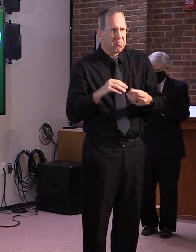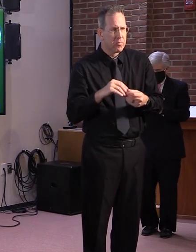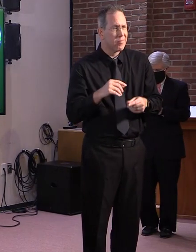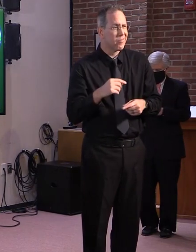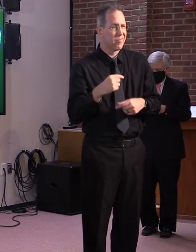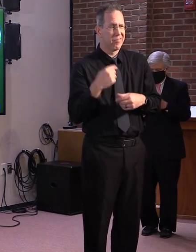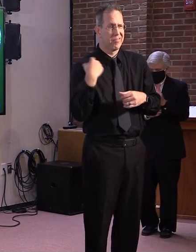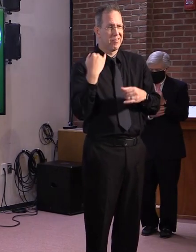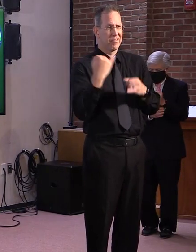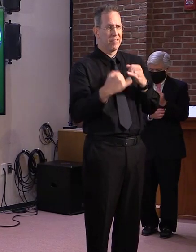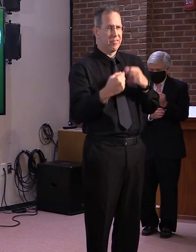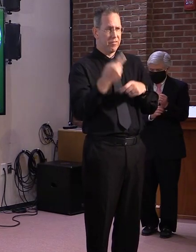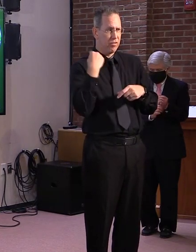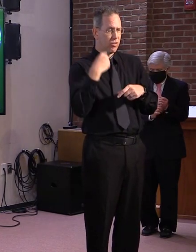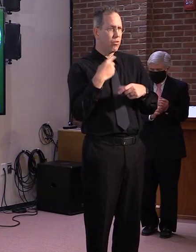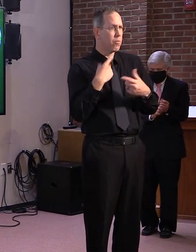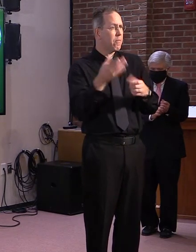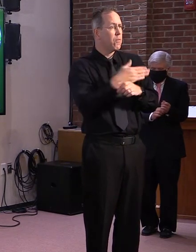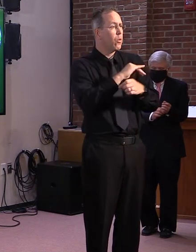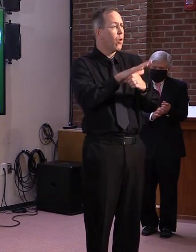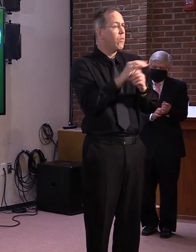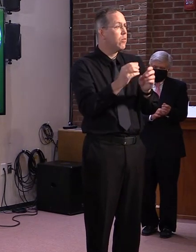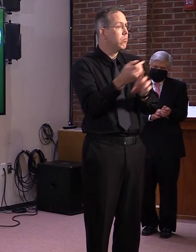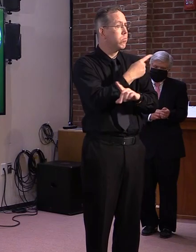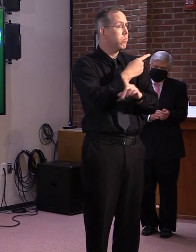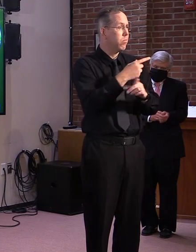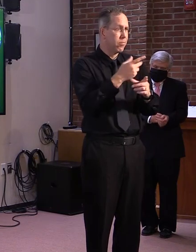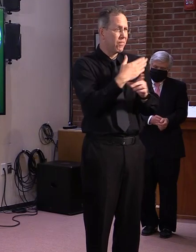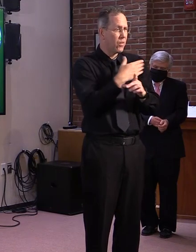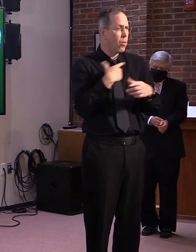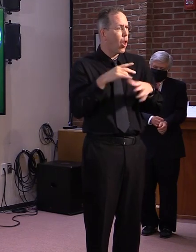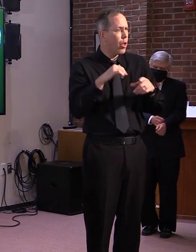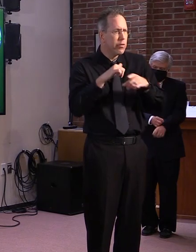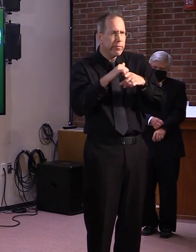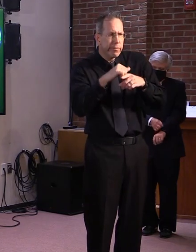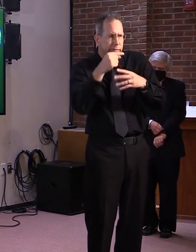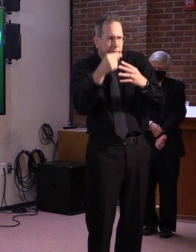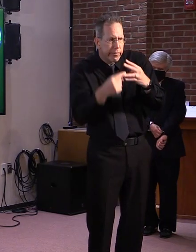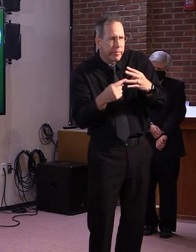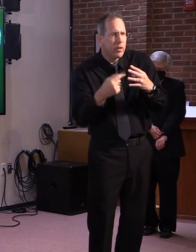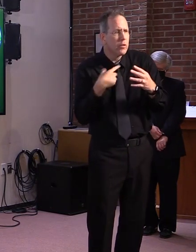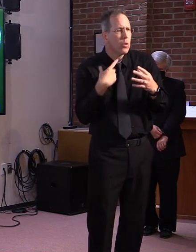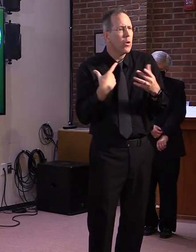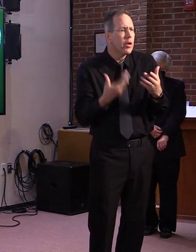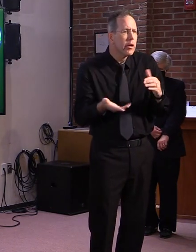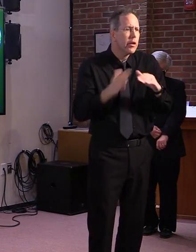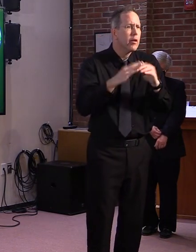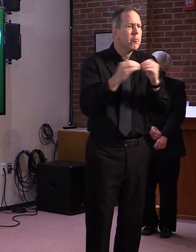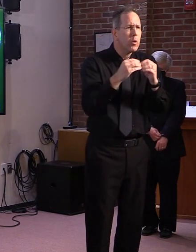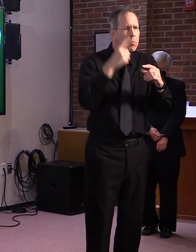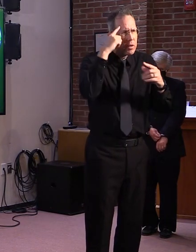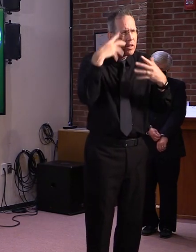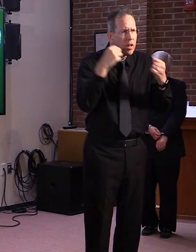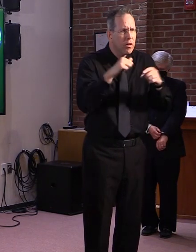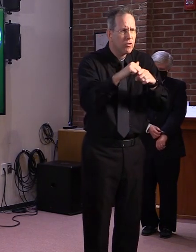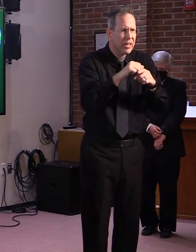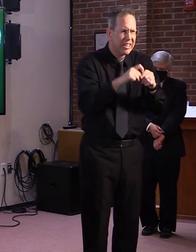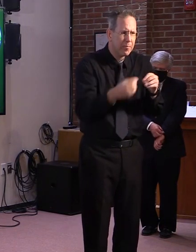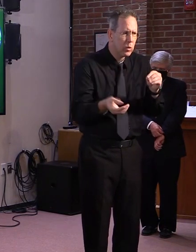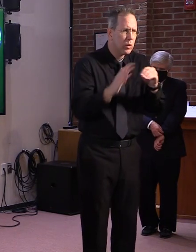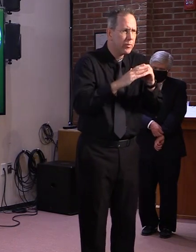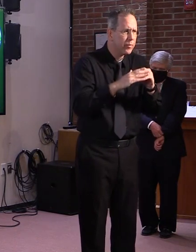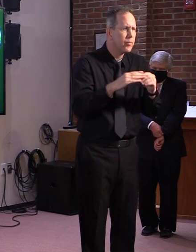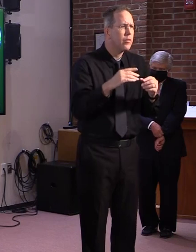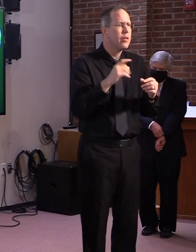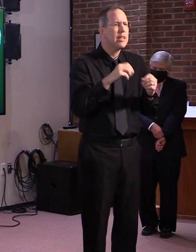many of the things folks are talking about now, including enhanced mental health and social service provision, expanding those programs statewide where